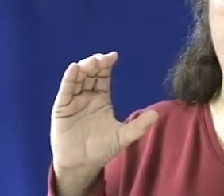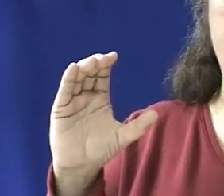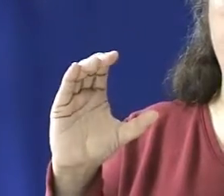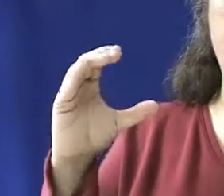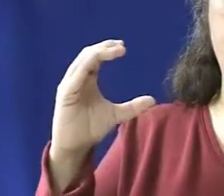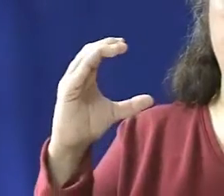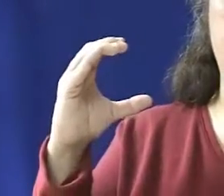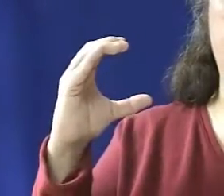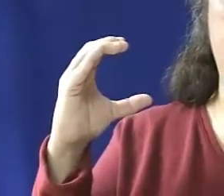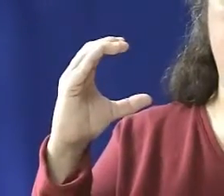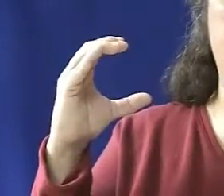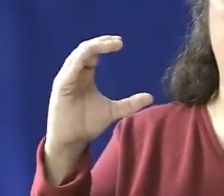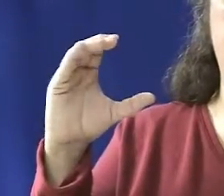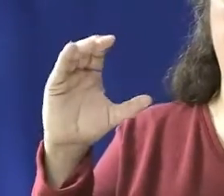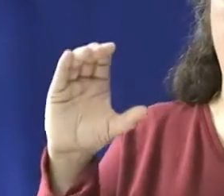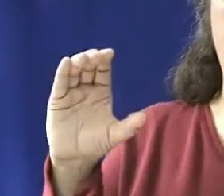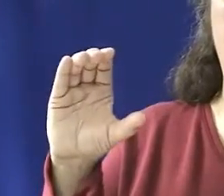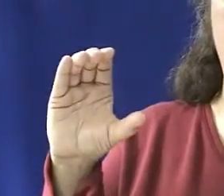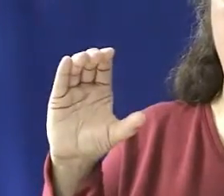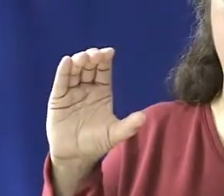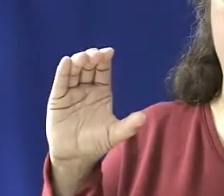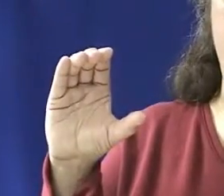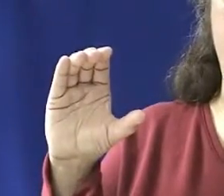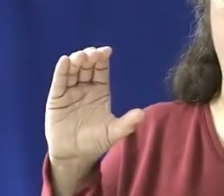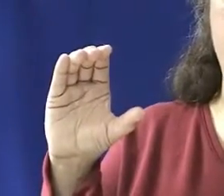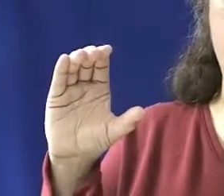C. Your hand forms a C.